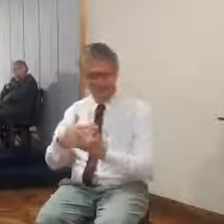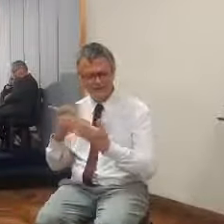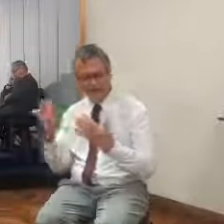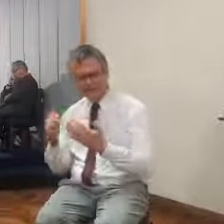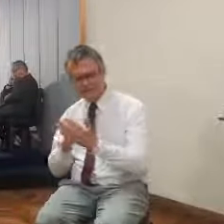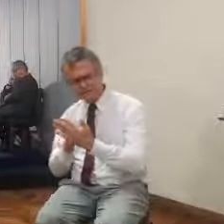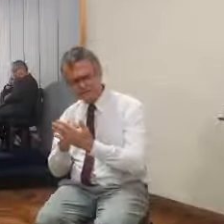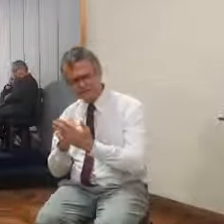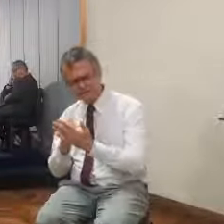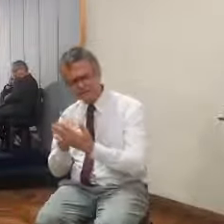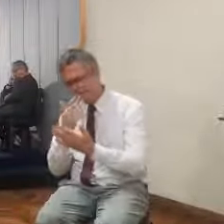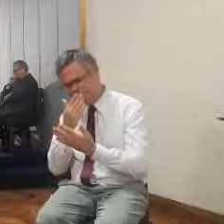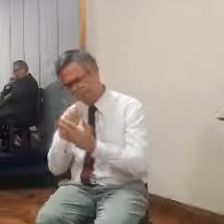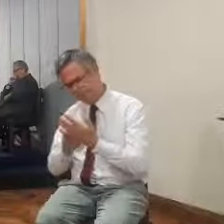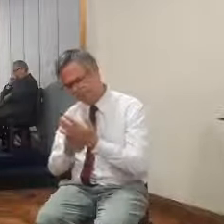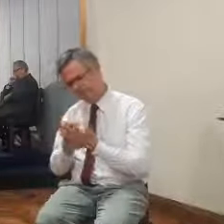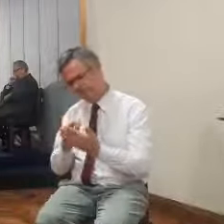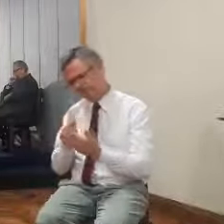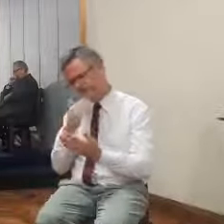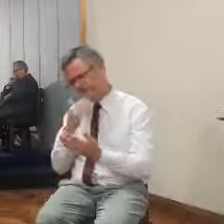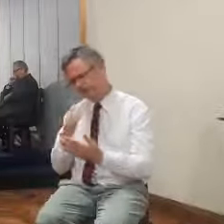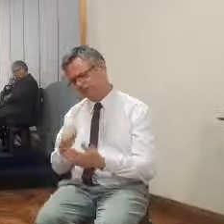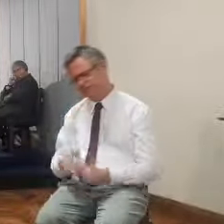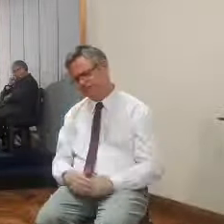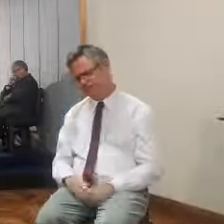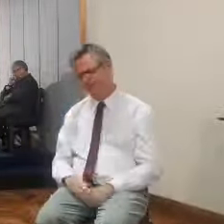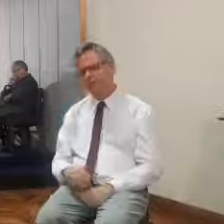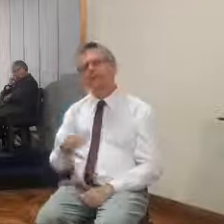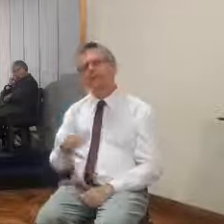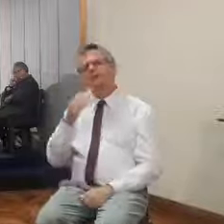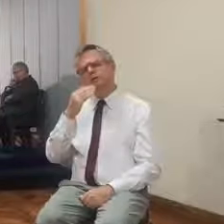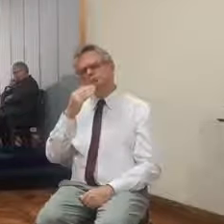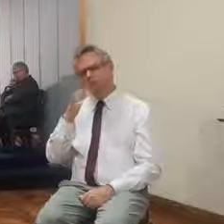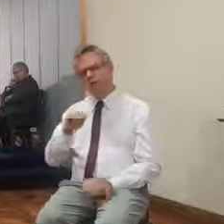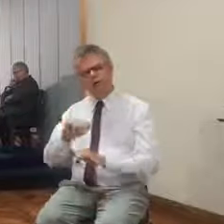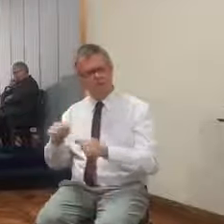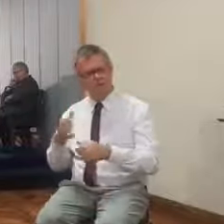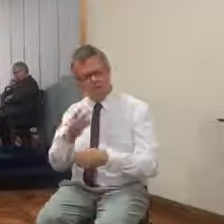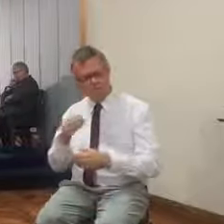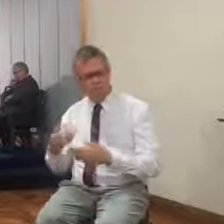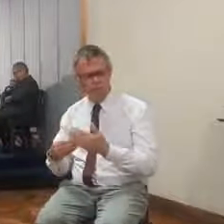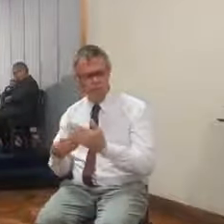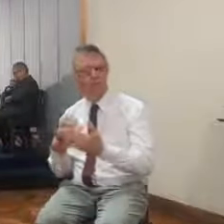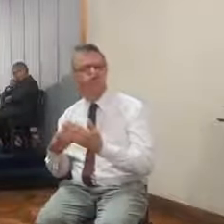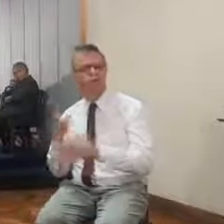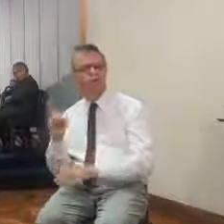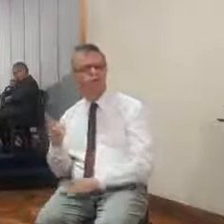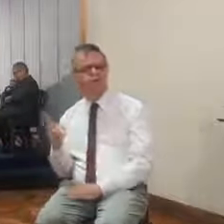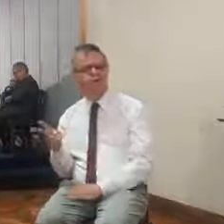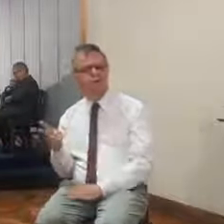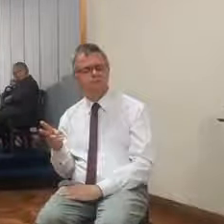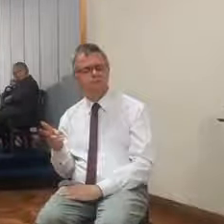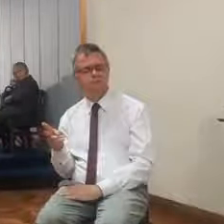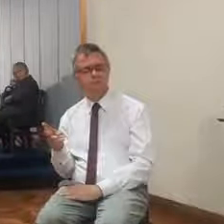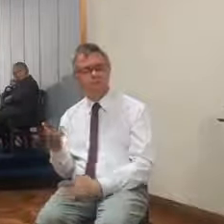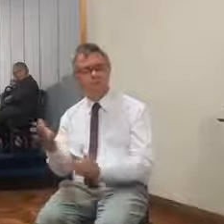we know, O our gracious God, a renewal as we come forth to yield up ourselves in